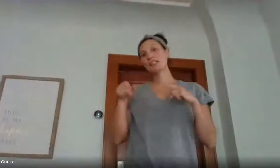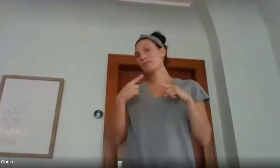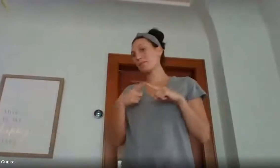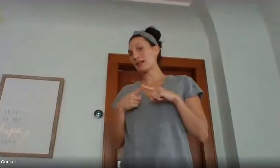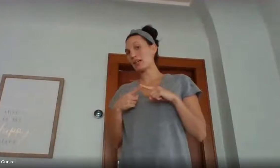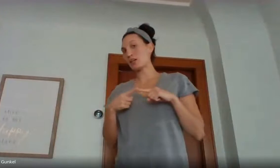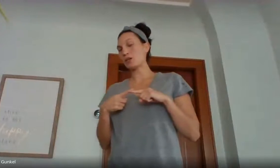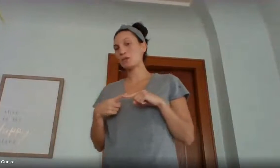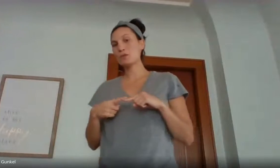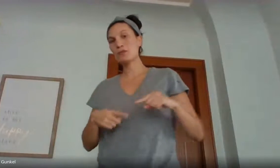What about